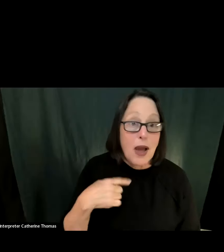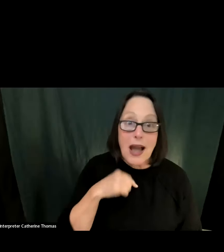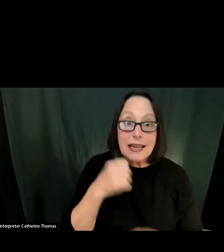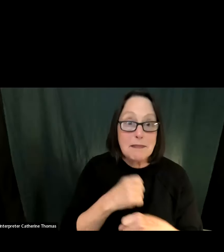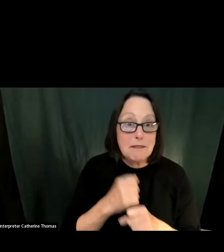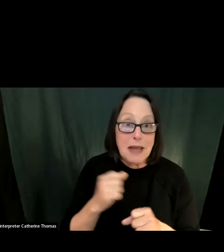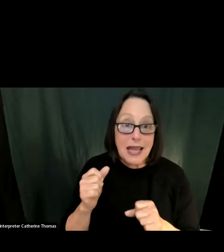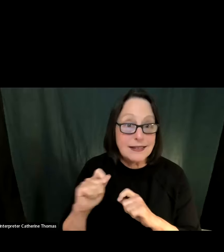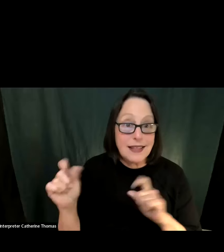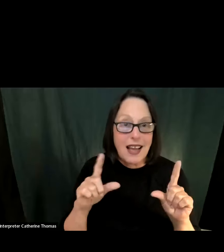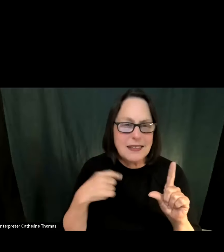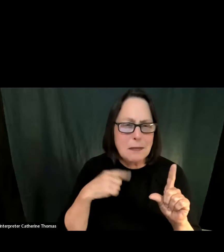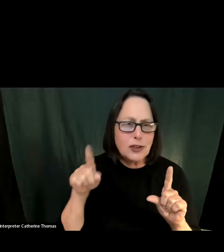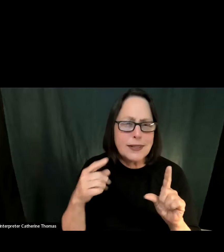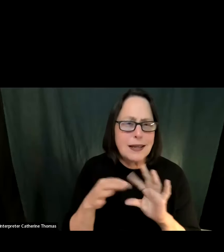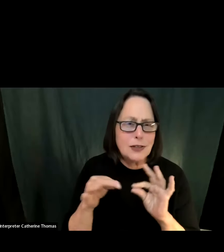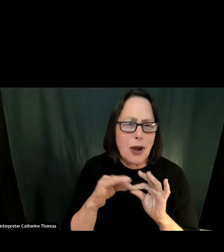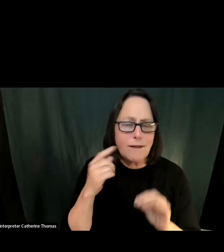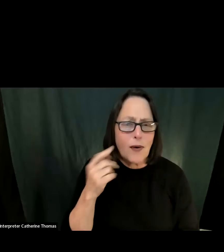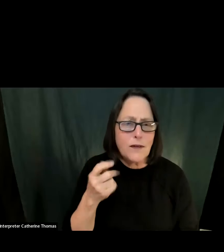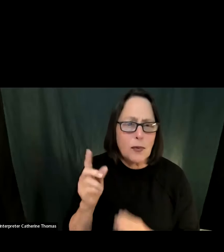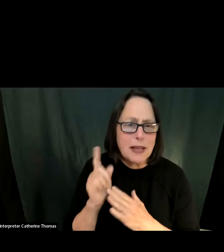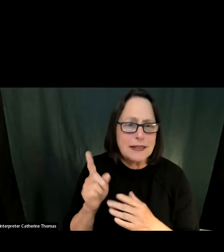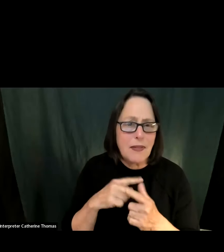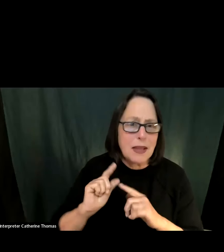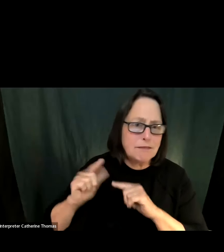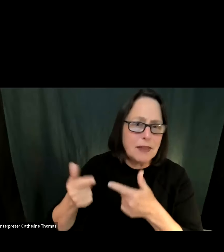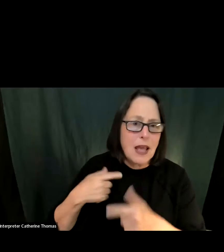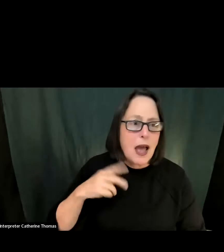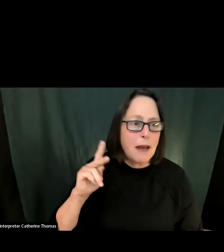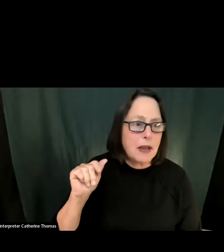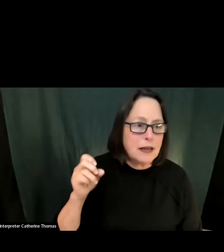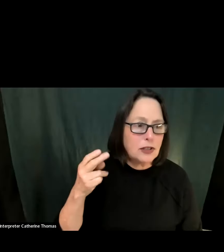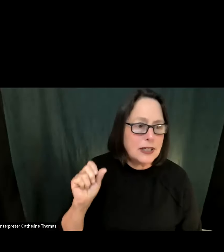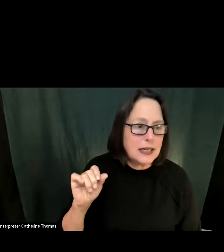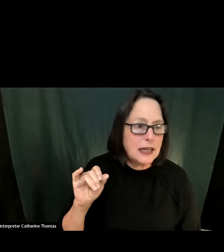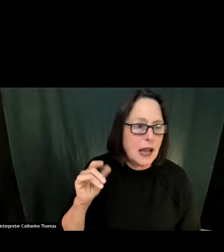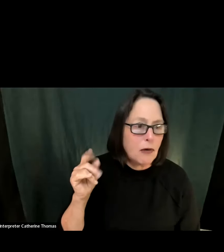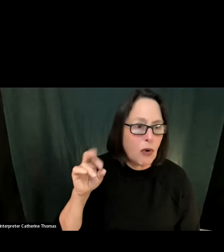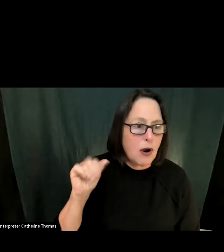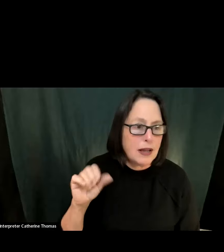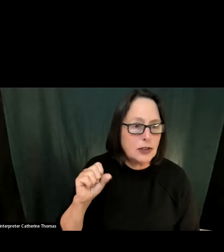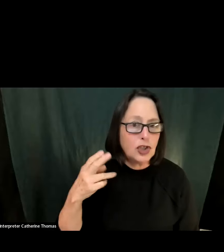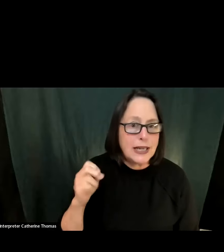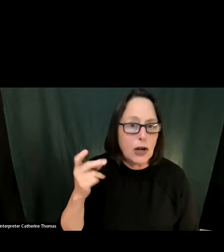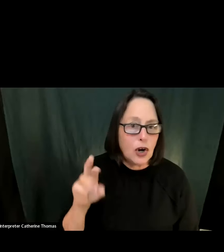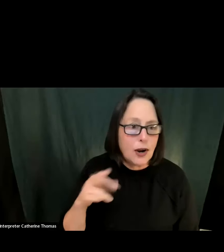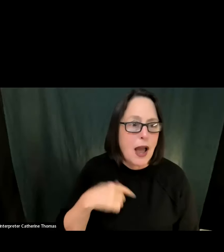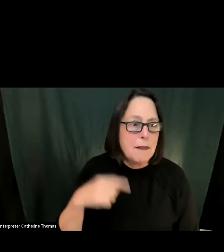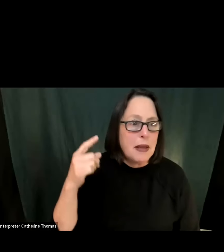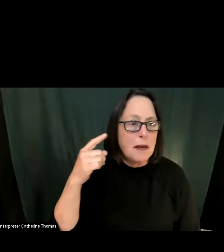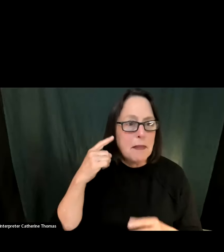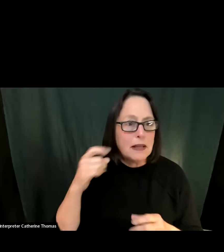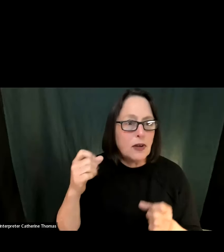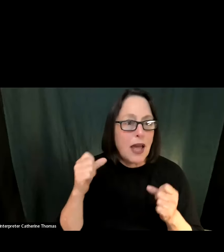so I'm just going to talk for a few minutes and then turn it over to others. I'm Kashi Aurora, she, her pronouns, and I work as the Mental and Behavioral Health